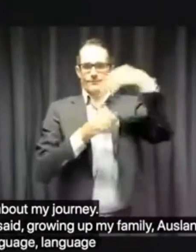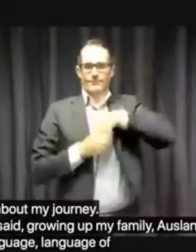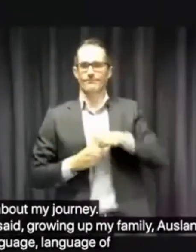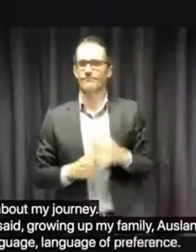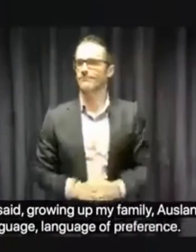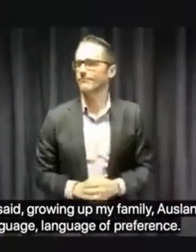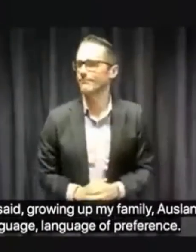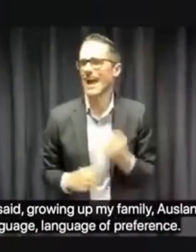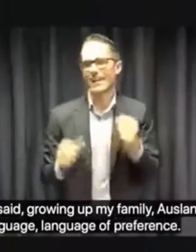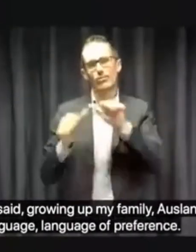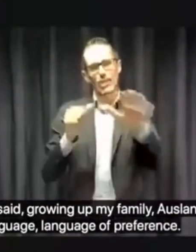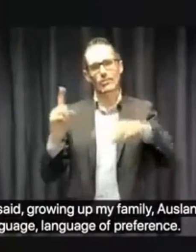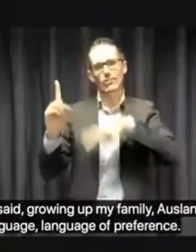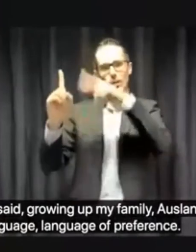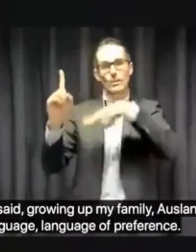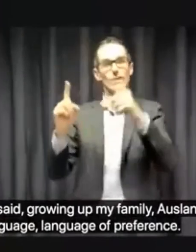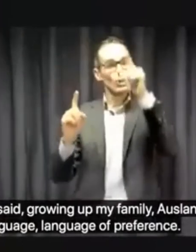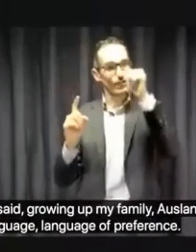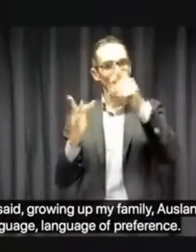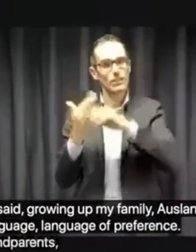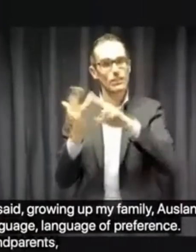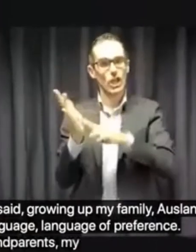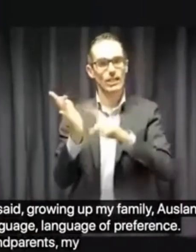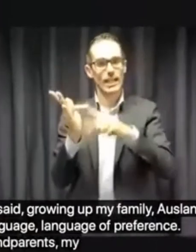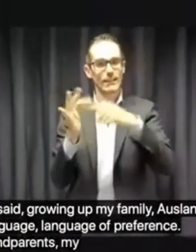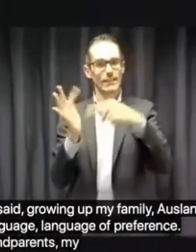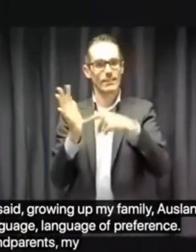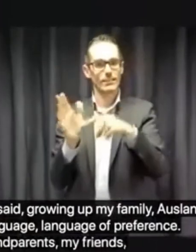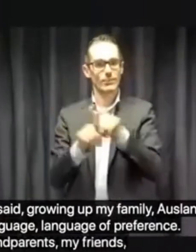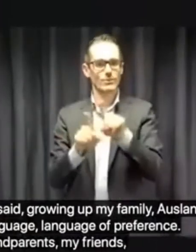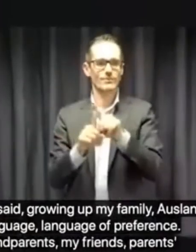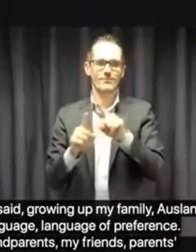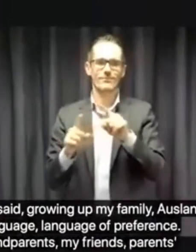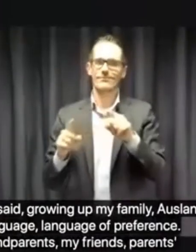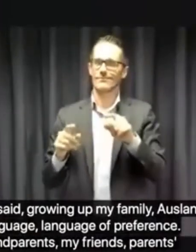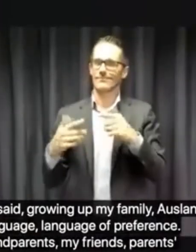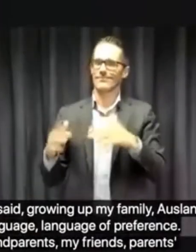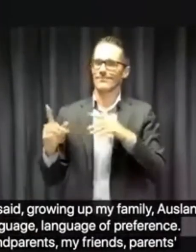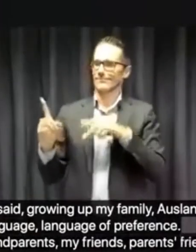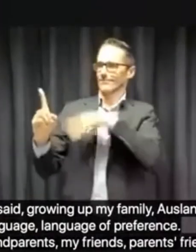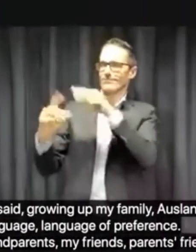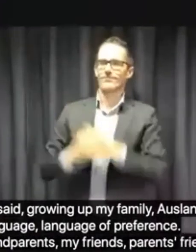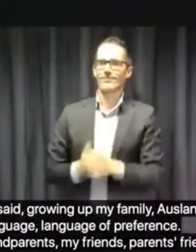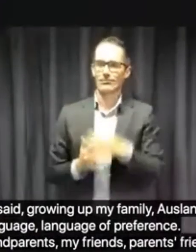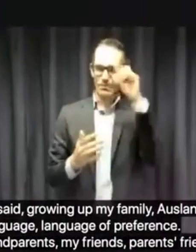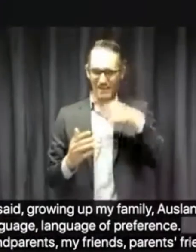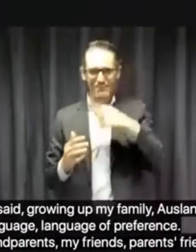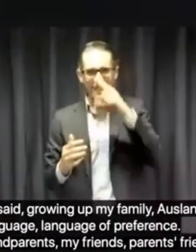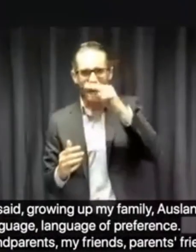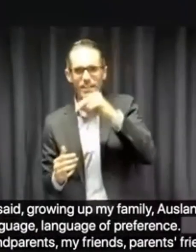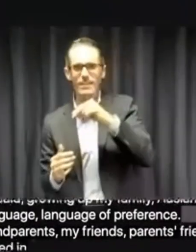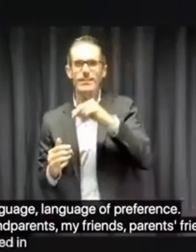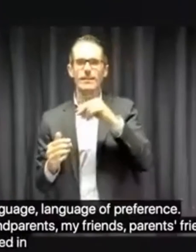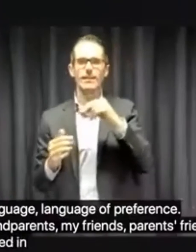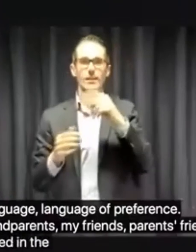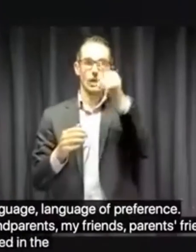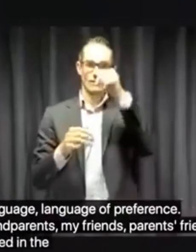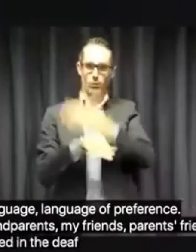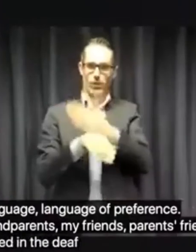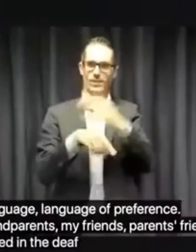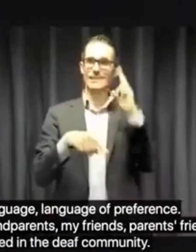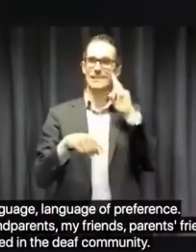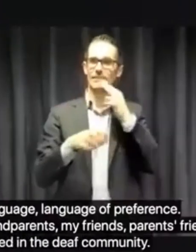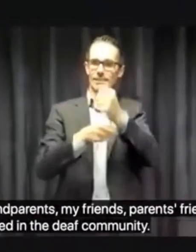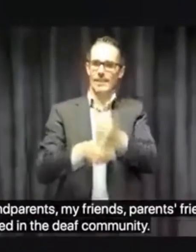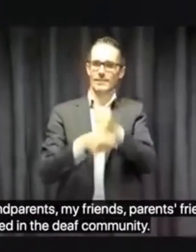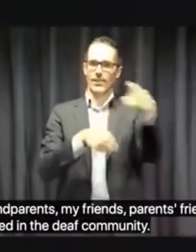My parents, friends. And I was completely immersed in deaf community. I had wonderful role models such as John Lovett, an incredible role model. I remember as a young